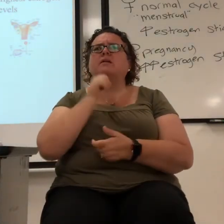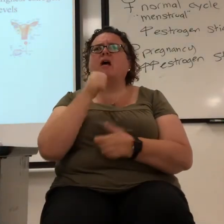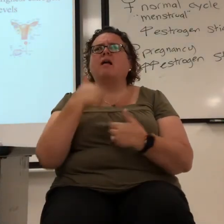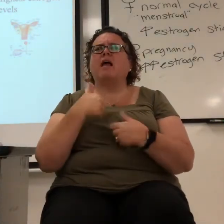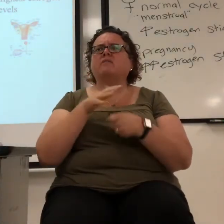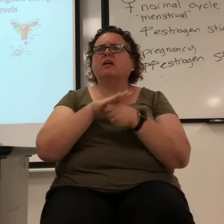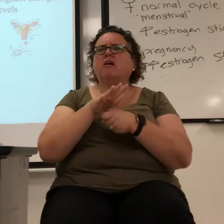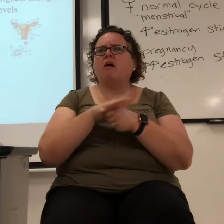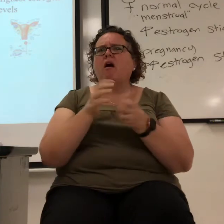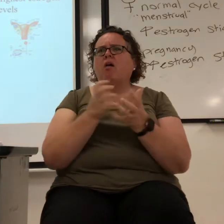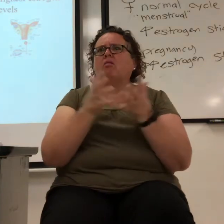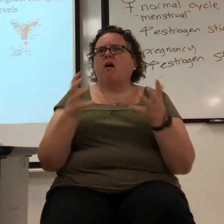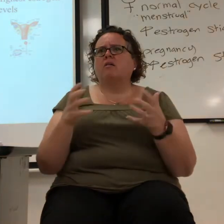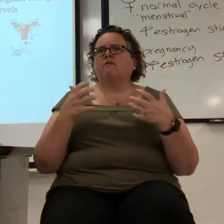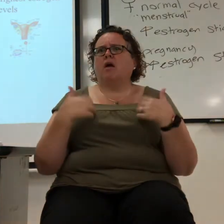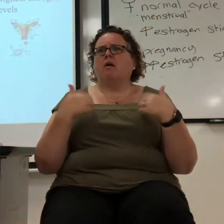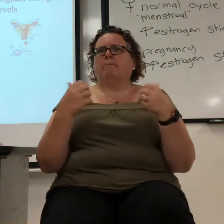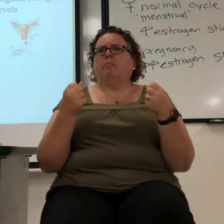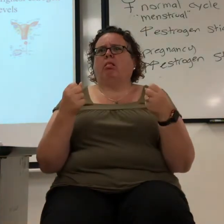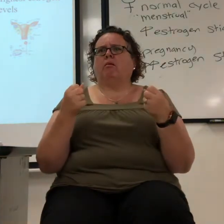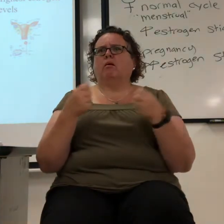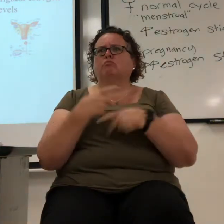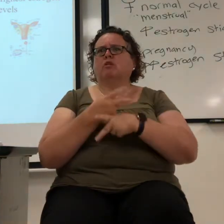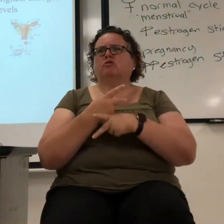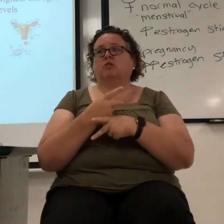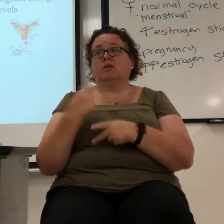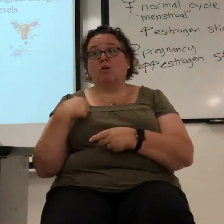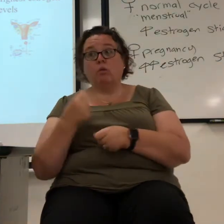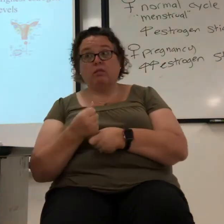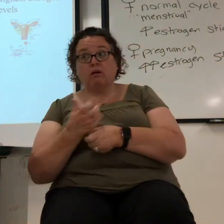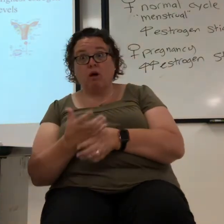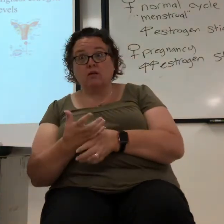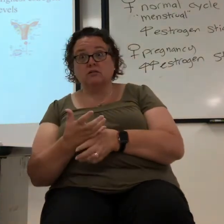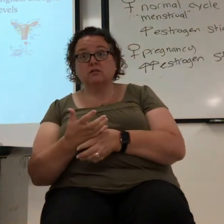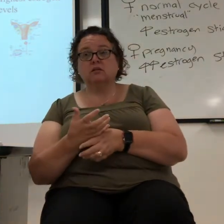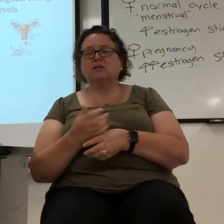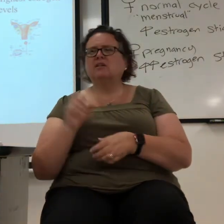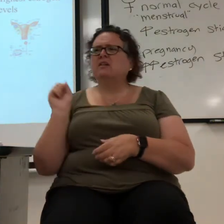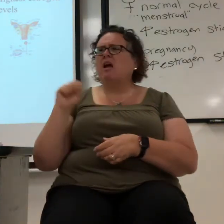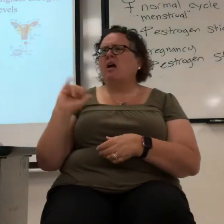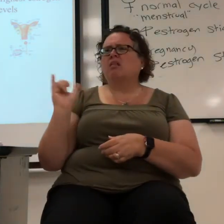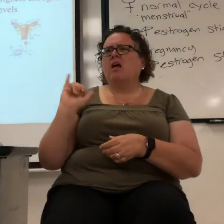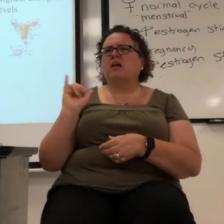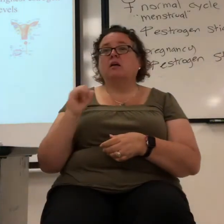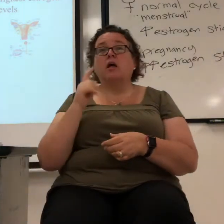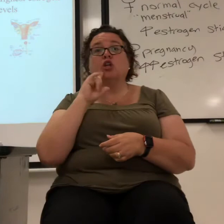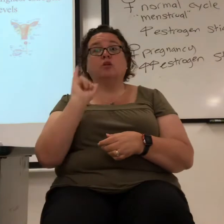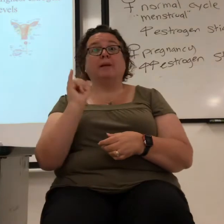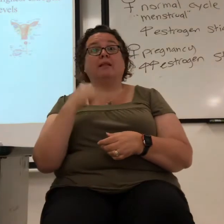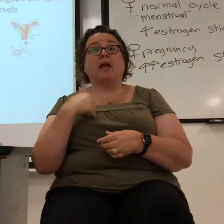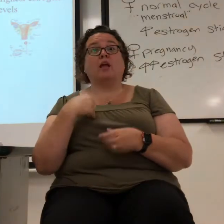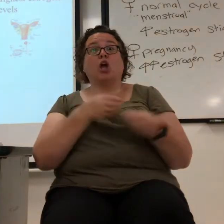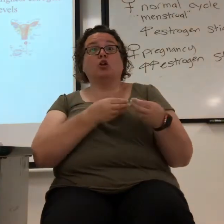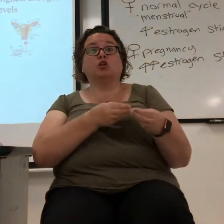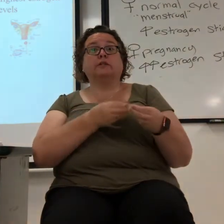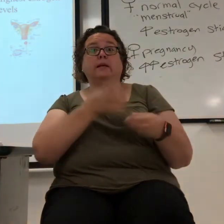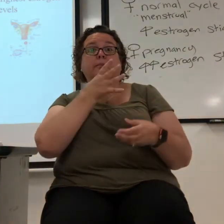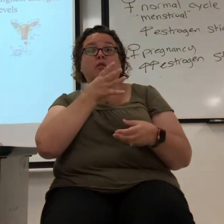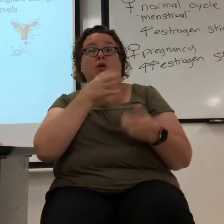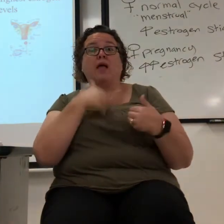milk production? Oh, the cause? Yeah. Like a nursing mother who's having trouble with